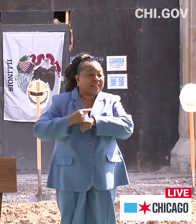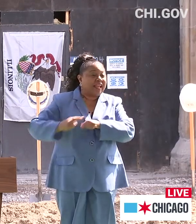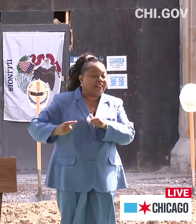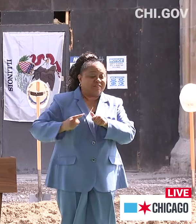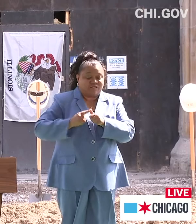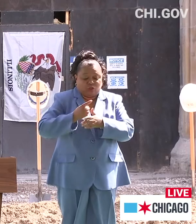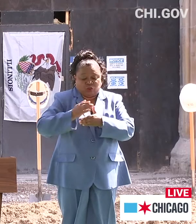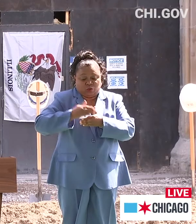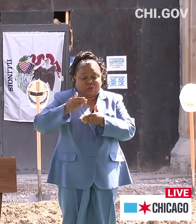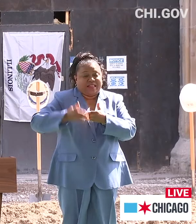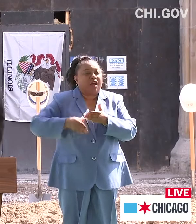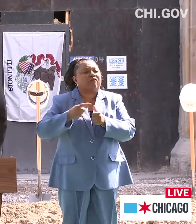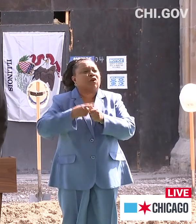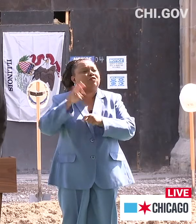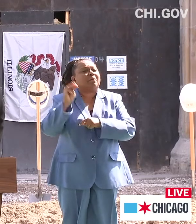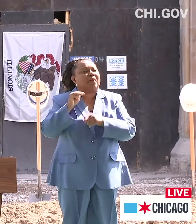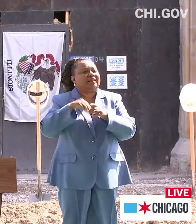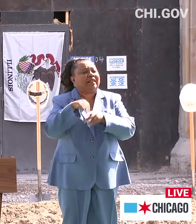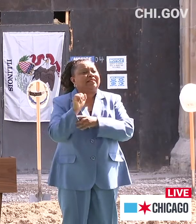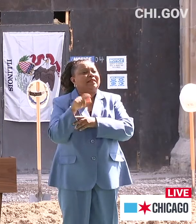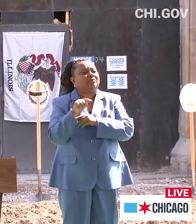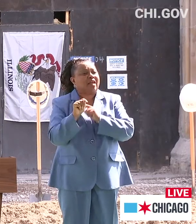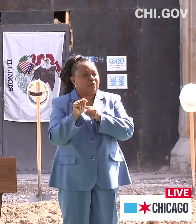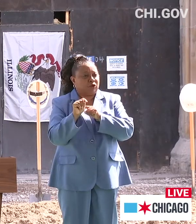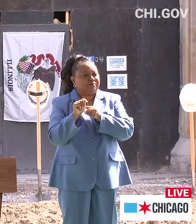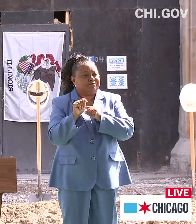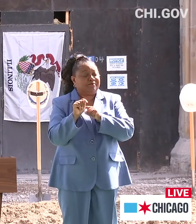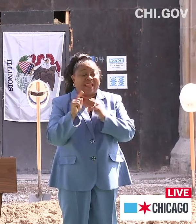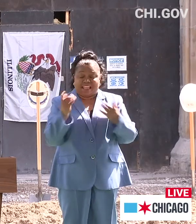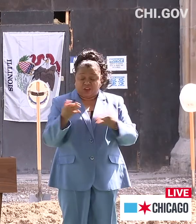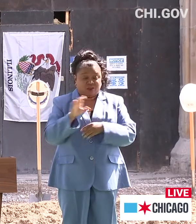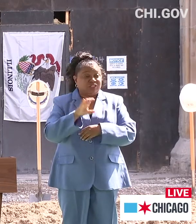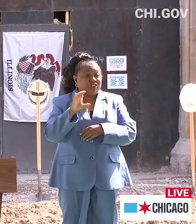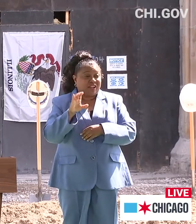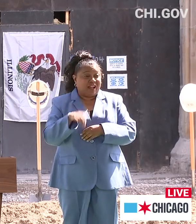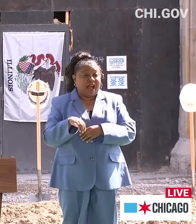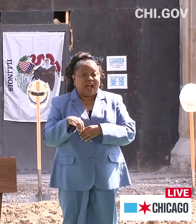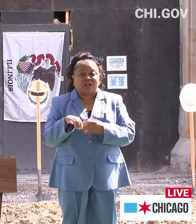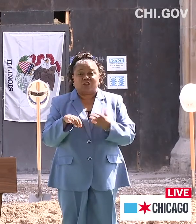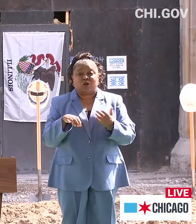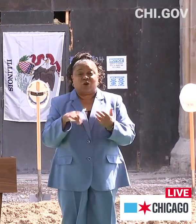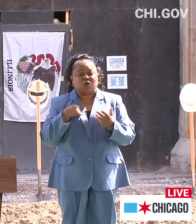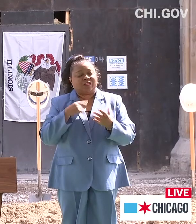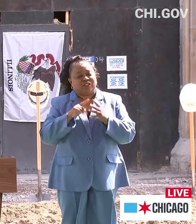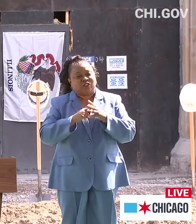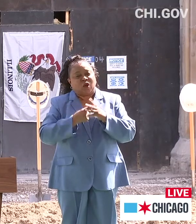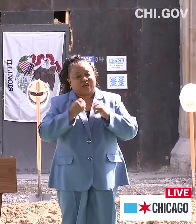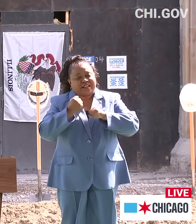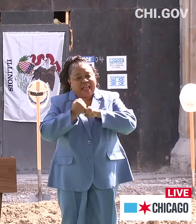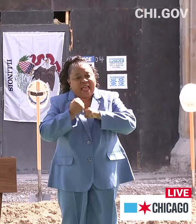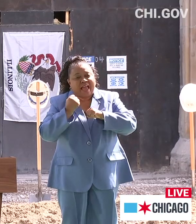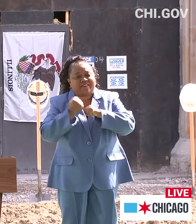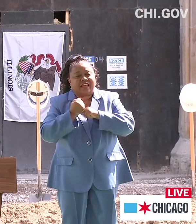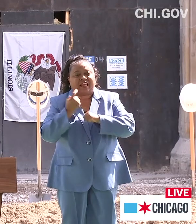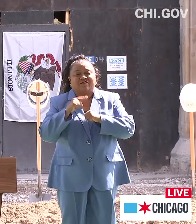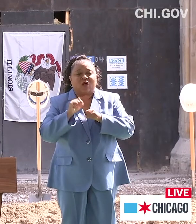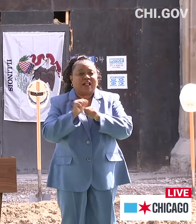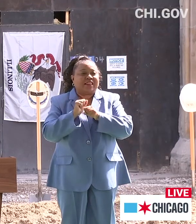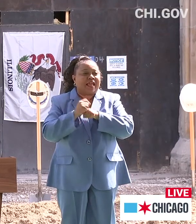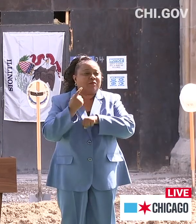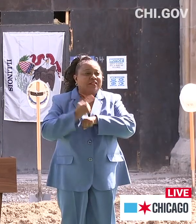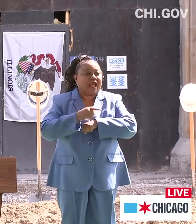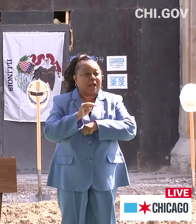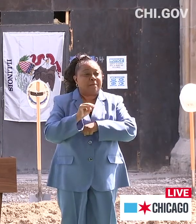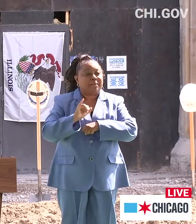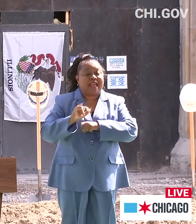first Monday in September. And here in Chicago, we started advocating for a Labor Day on